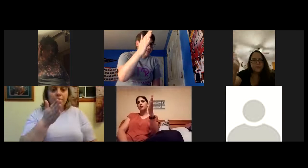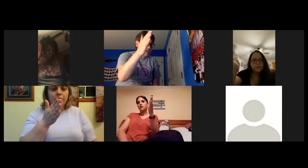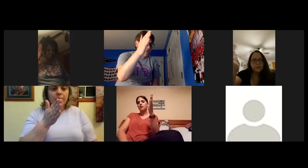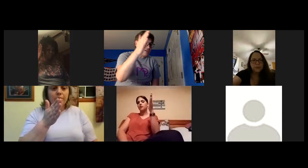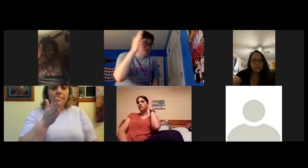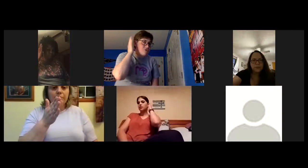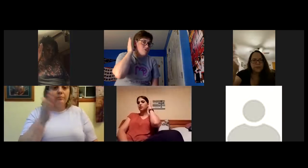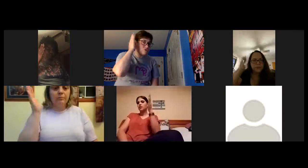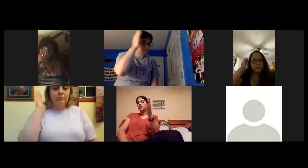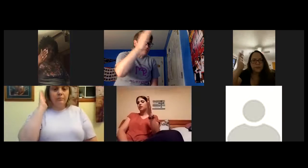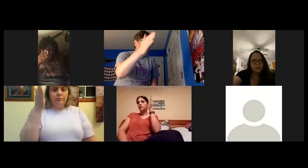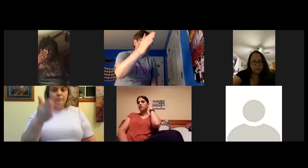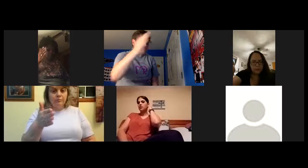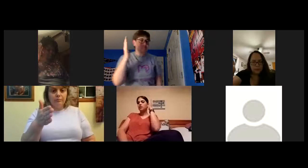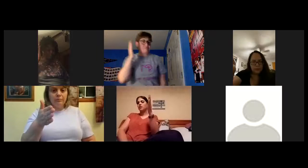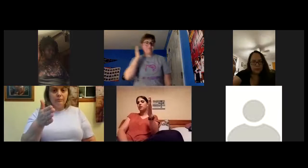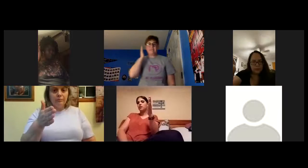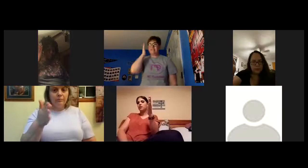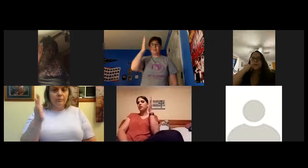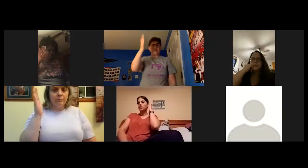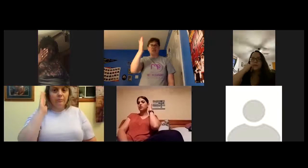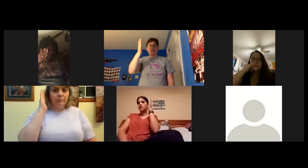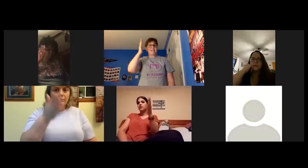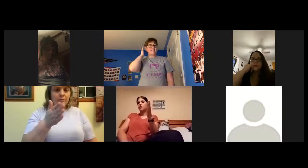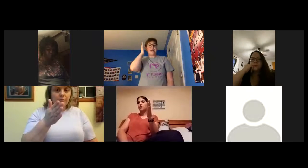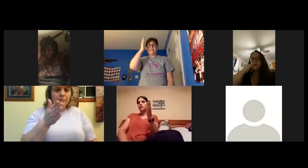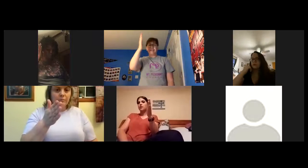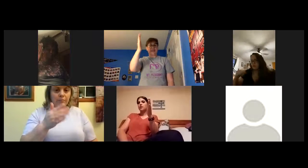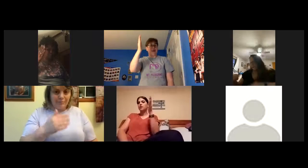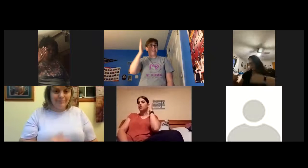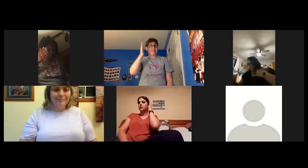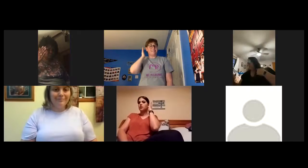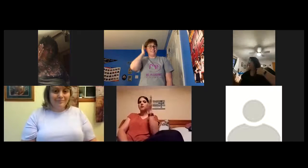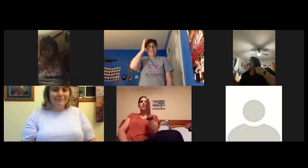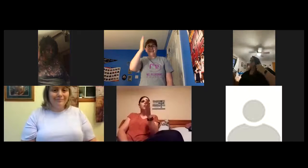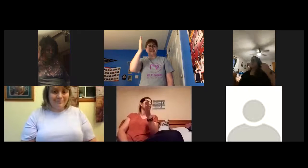it's just going to the future. That's like one of the easiest signs I think